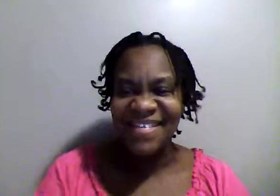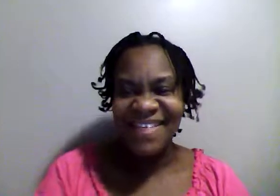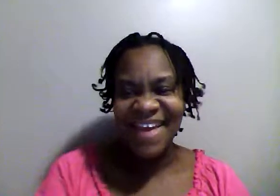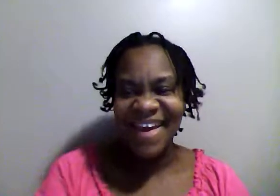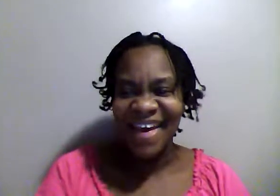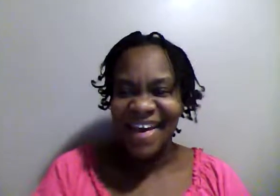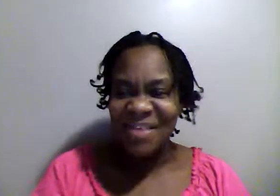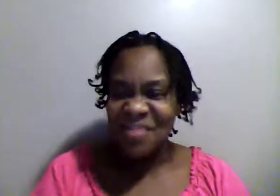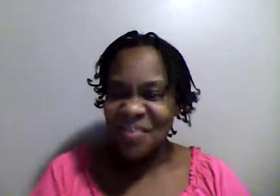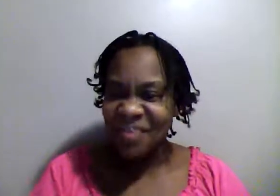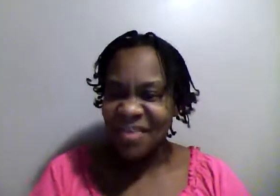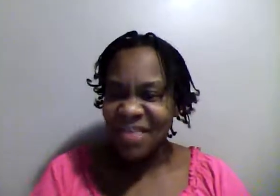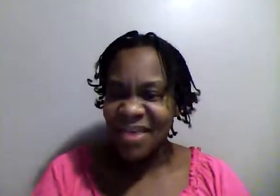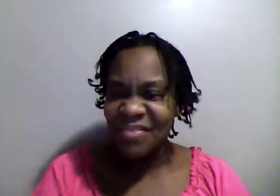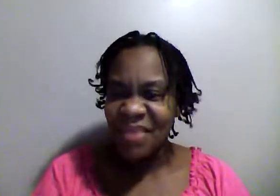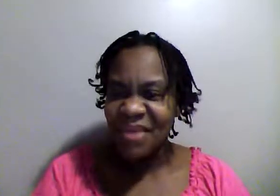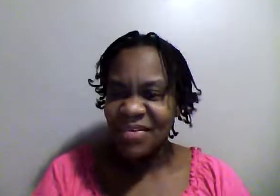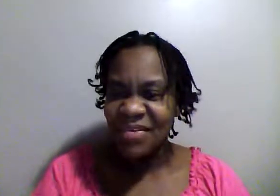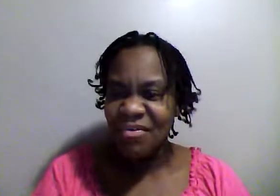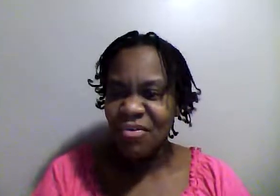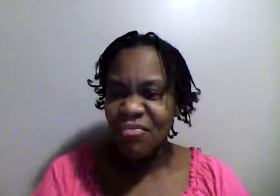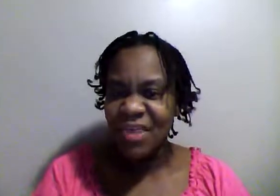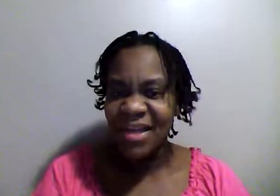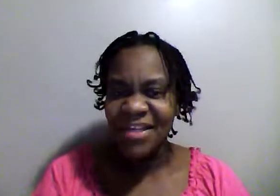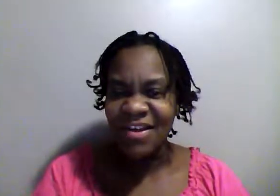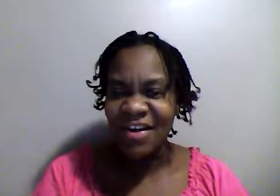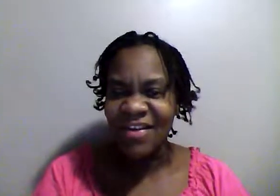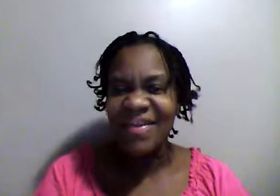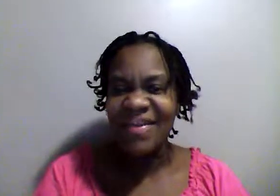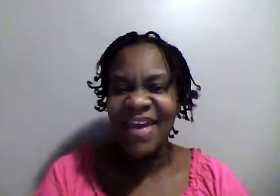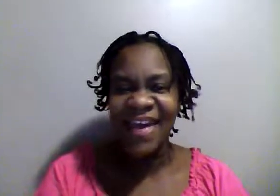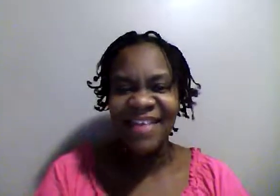Okay. My tomatoes grow really tall. Okay.